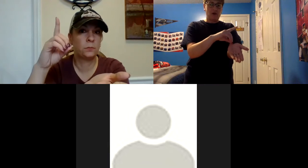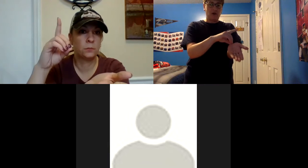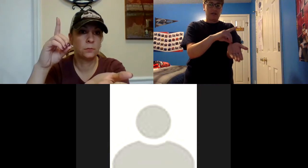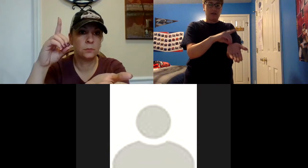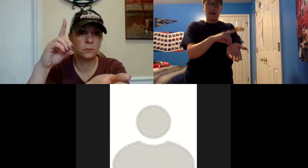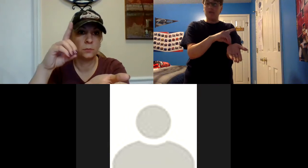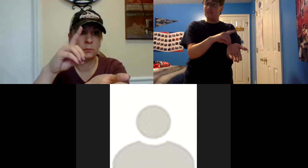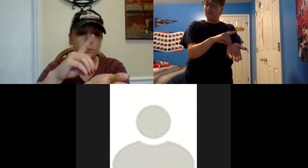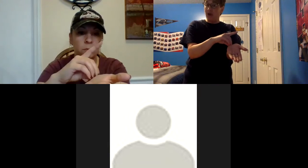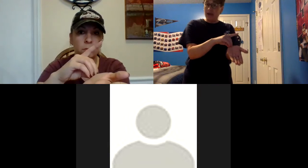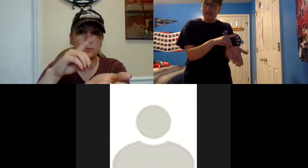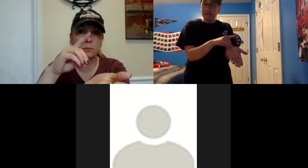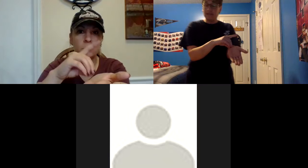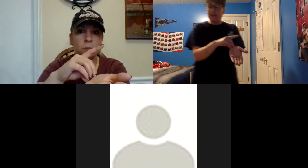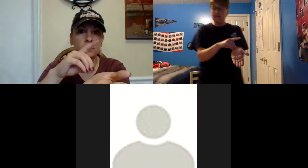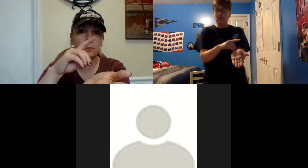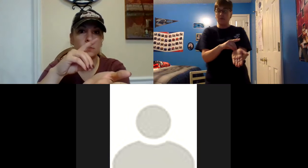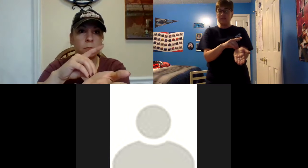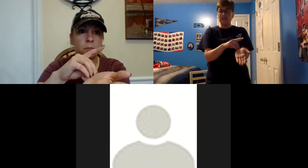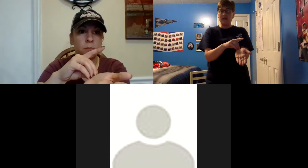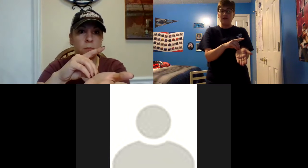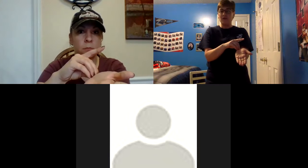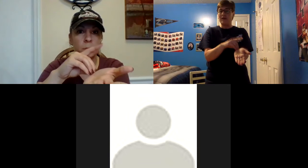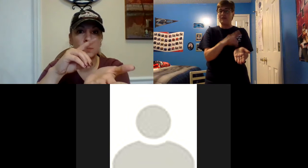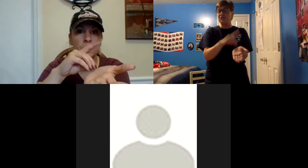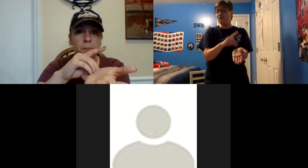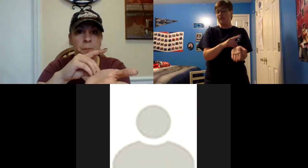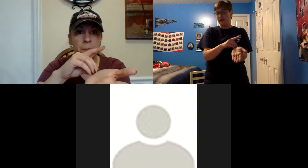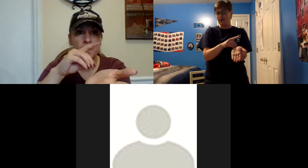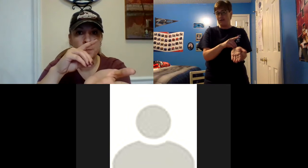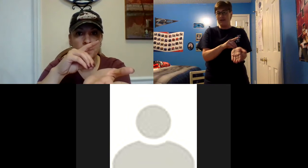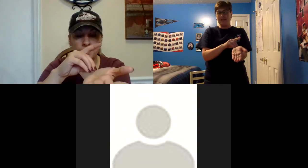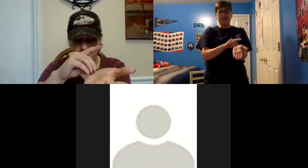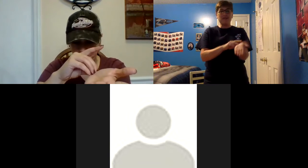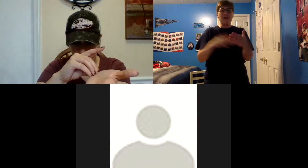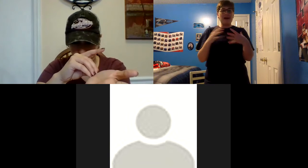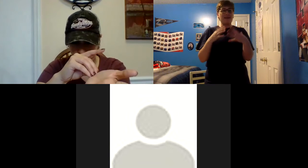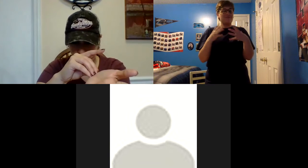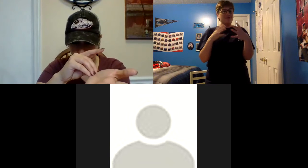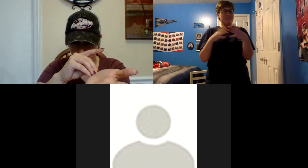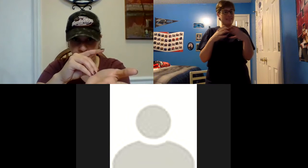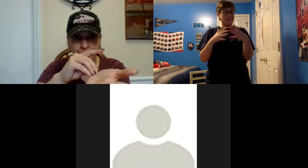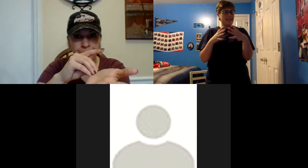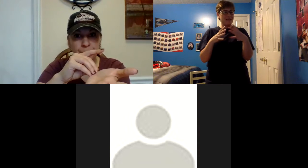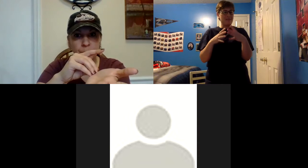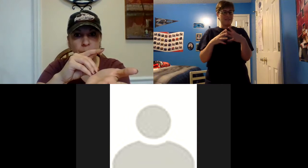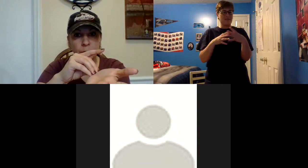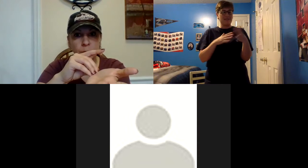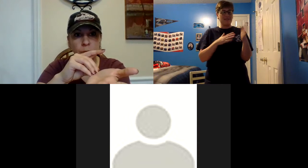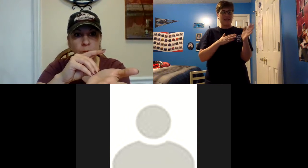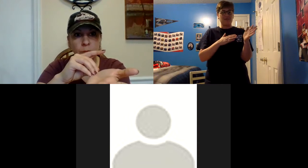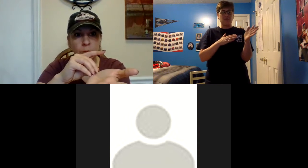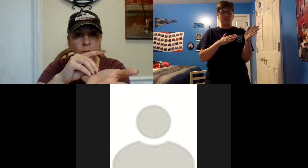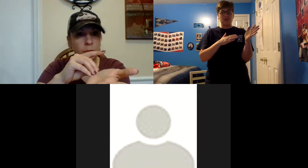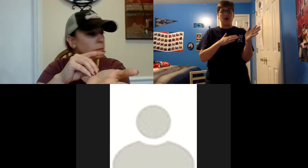do it on here. And I was surprised that there wasn't another way to do doctor, because, you know, I really second guessed myself